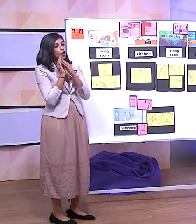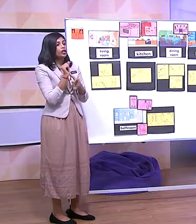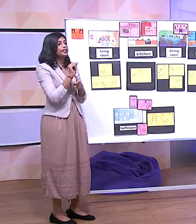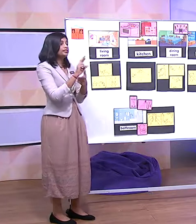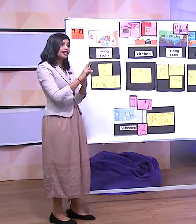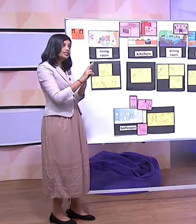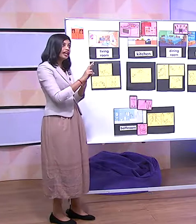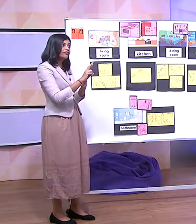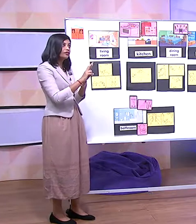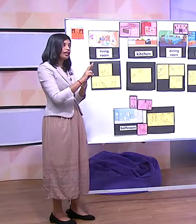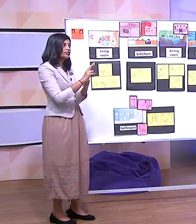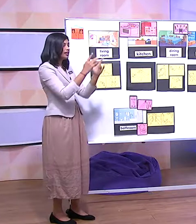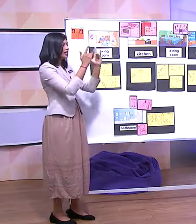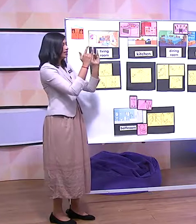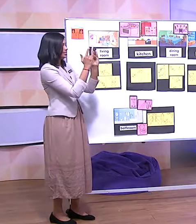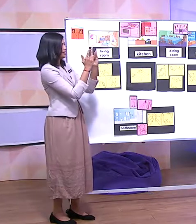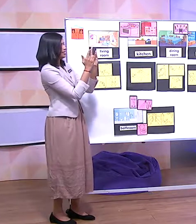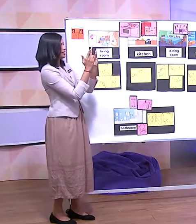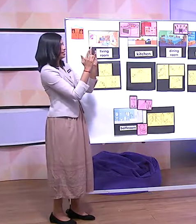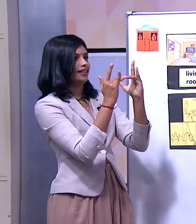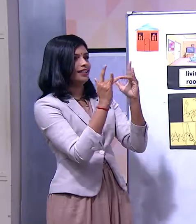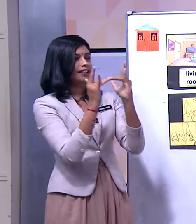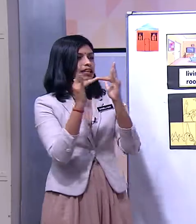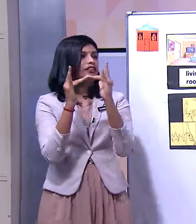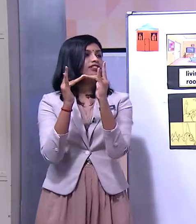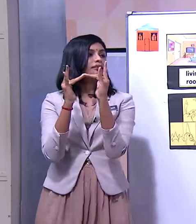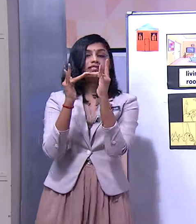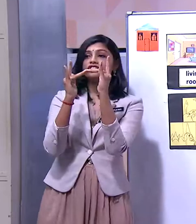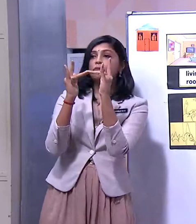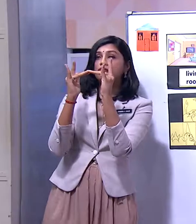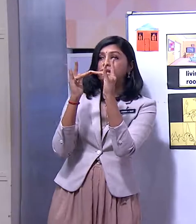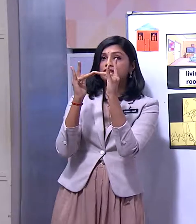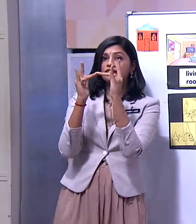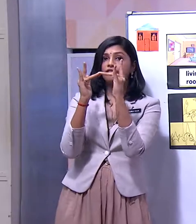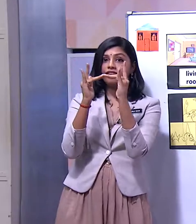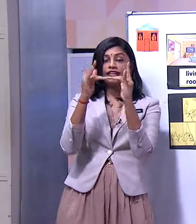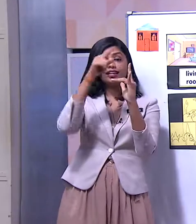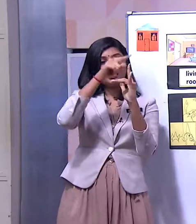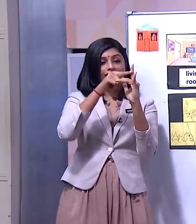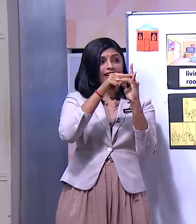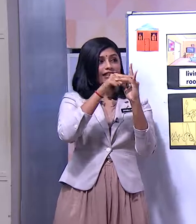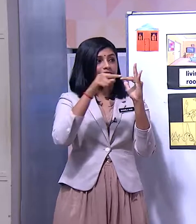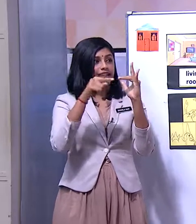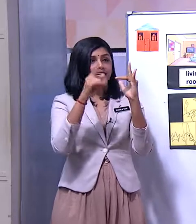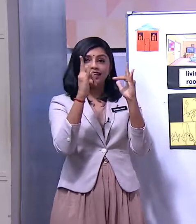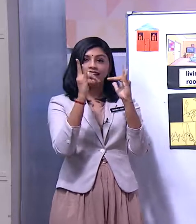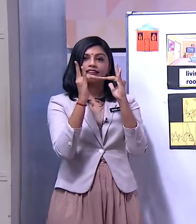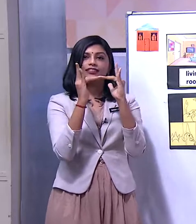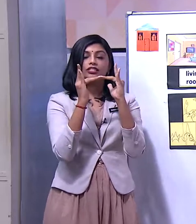there is another sign for that. Uh-huh. This. That resembles the shape of a bed, right? Oh, I see. Like that, like that, like that. So this